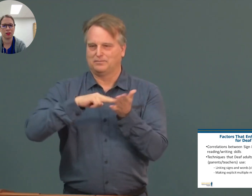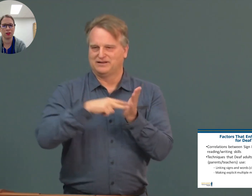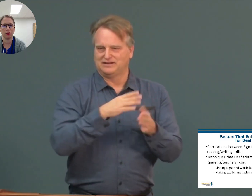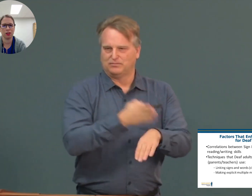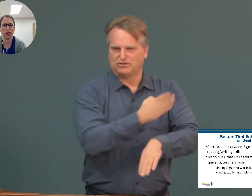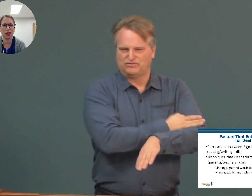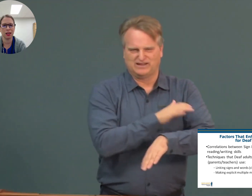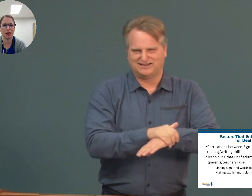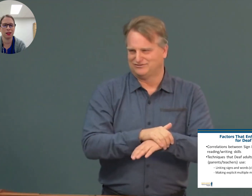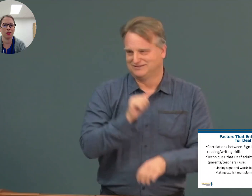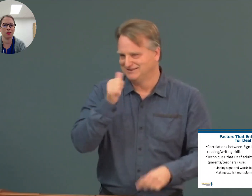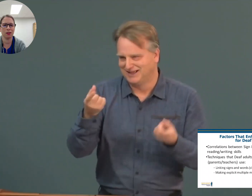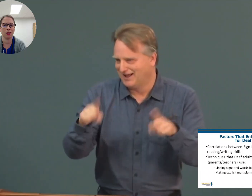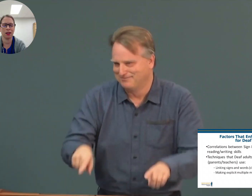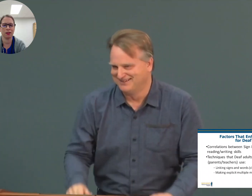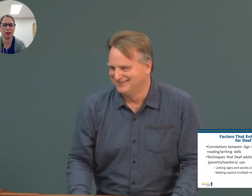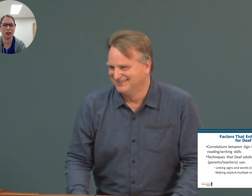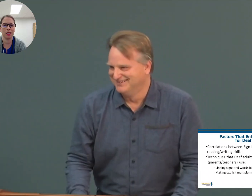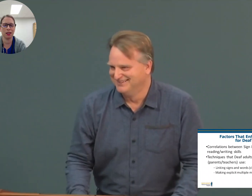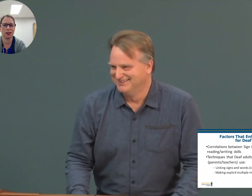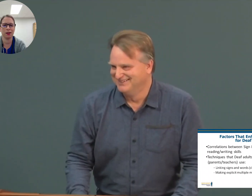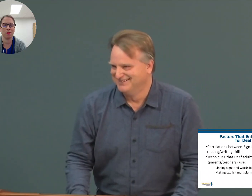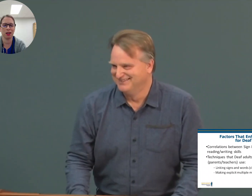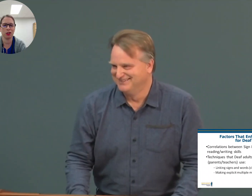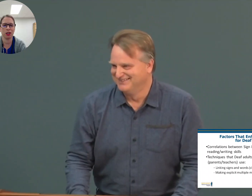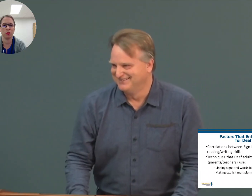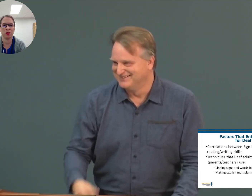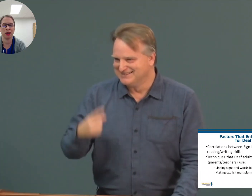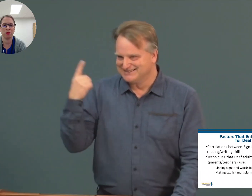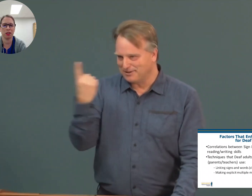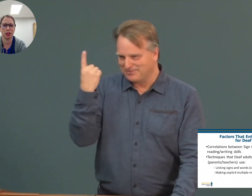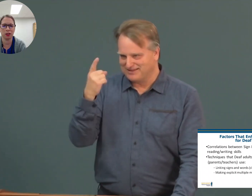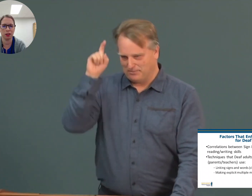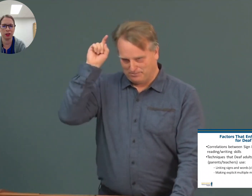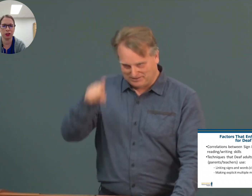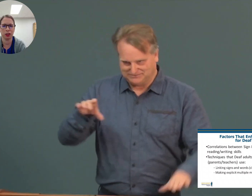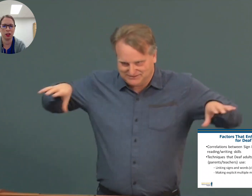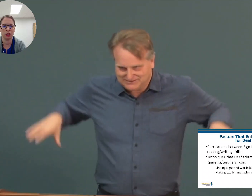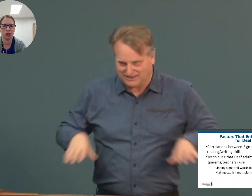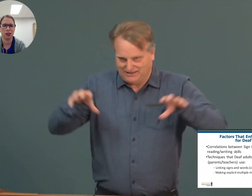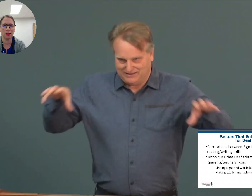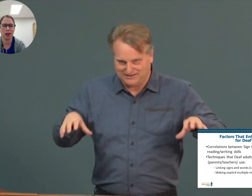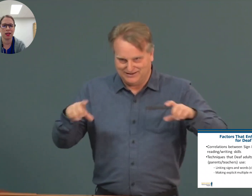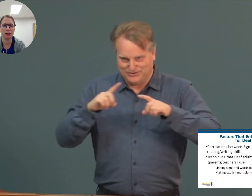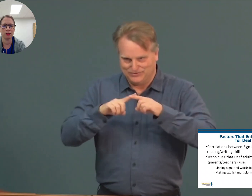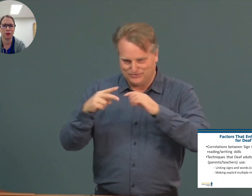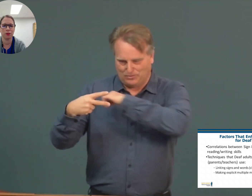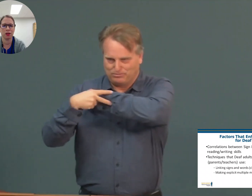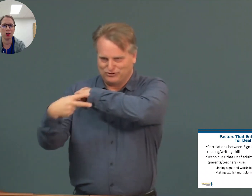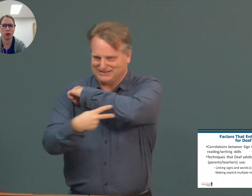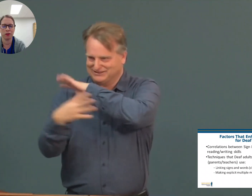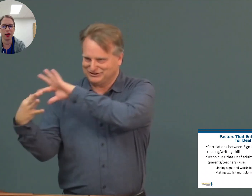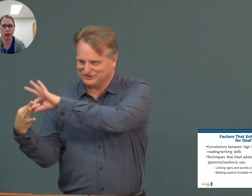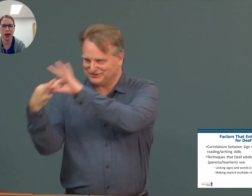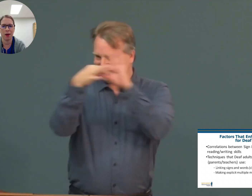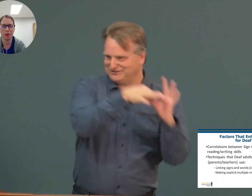So signing ASL and ASL does not necessarily mean a child will be competent in English. Something has to be cultivated and happen